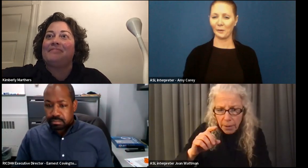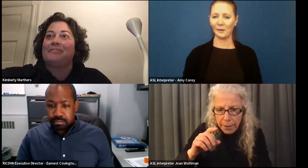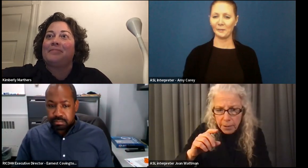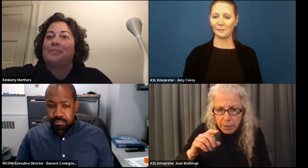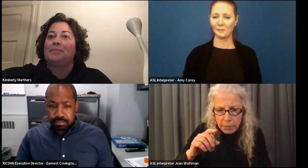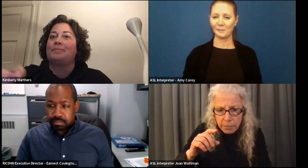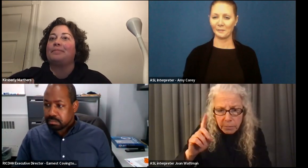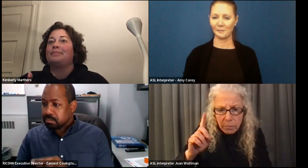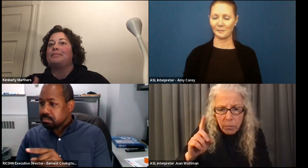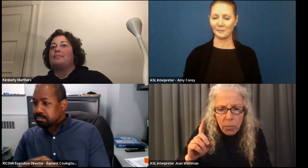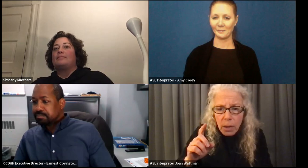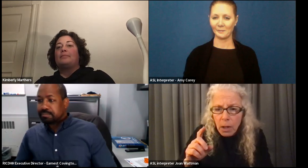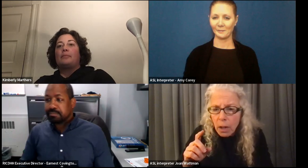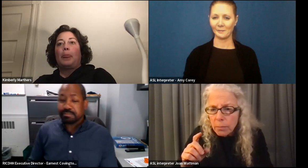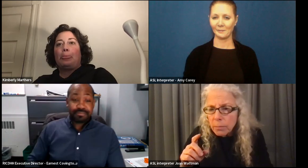Okay, great.